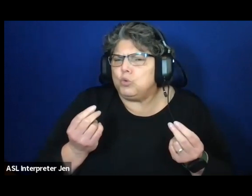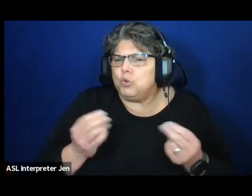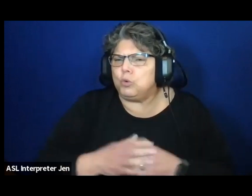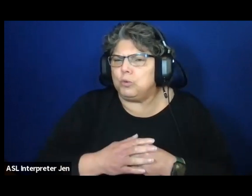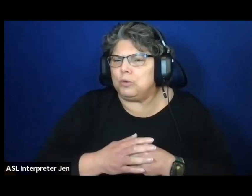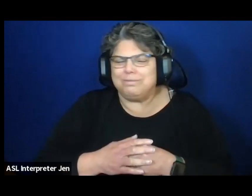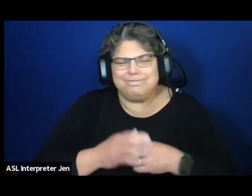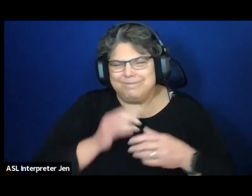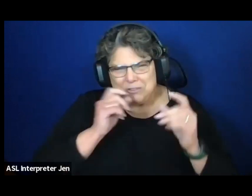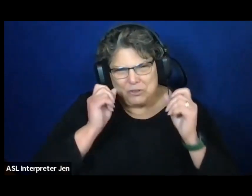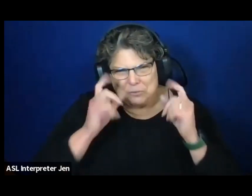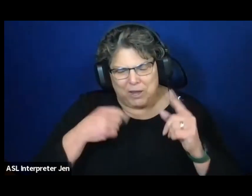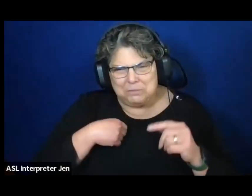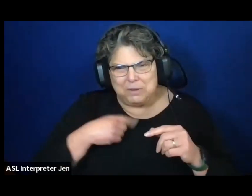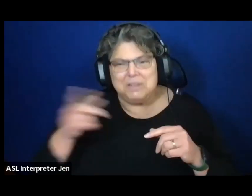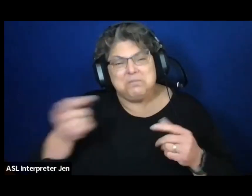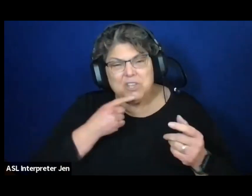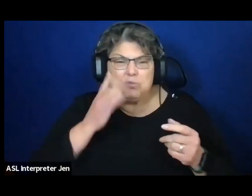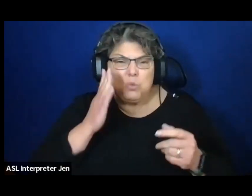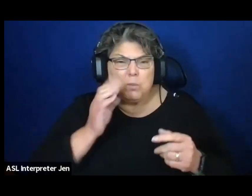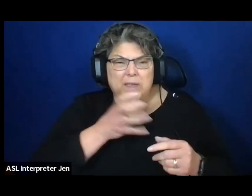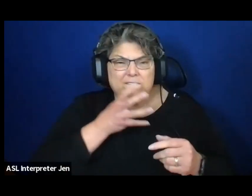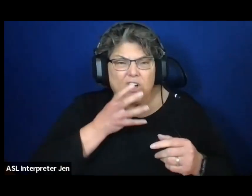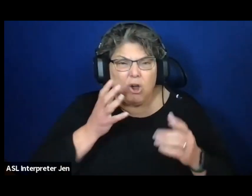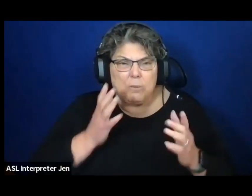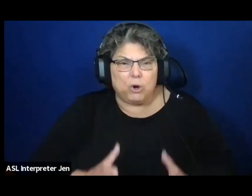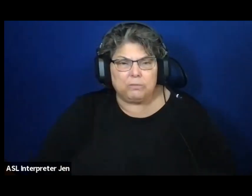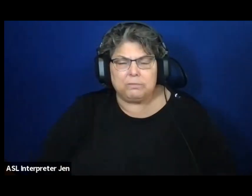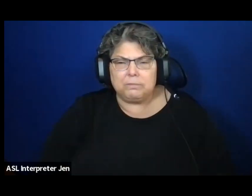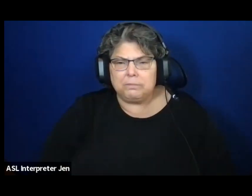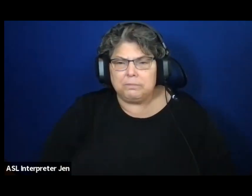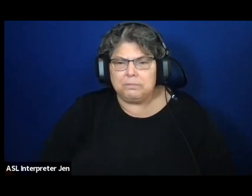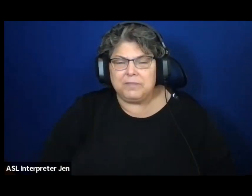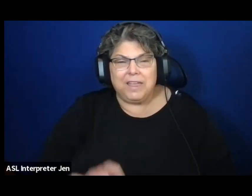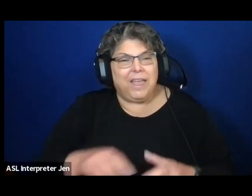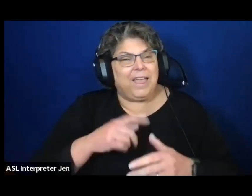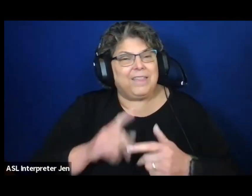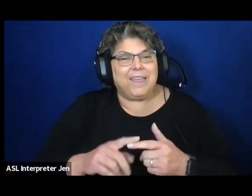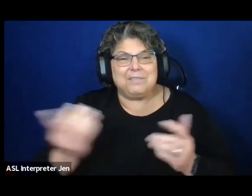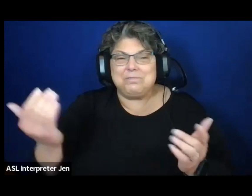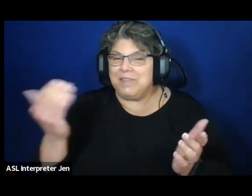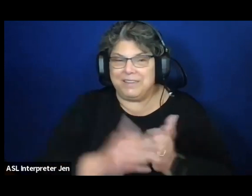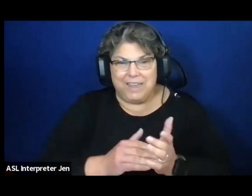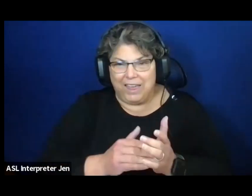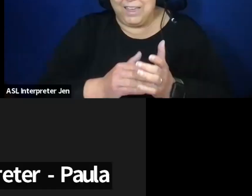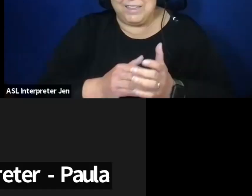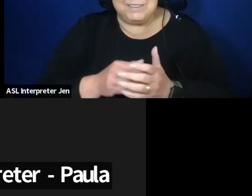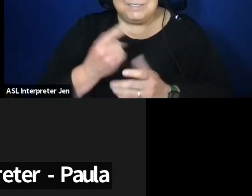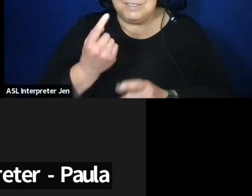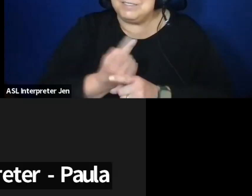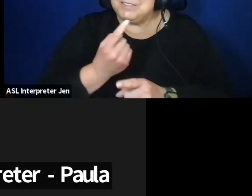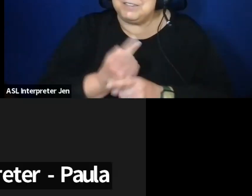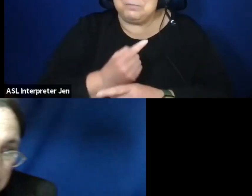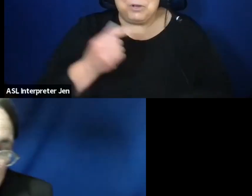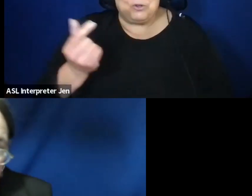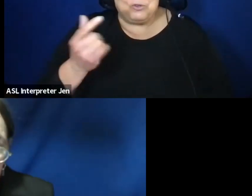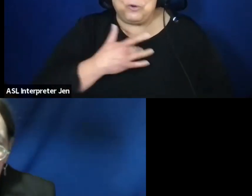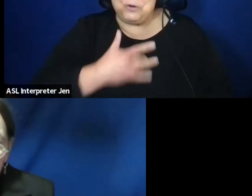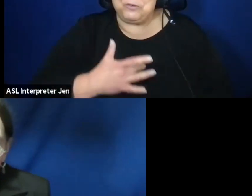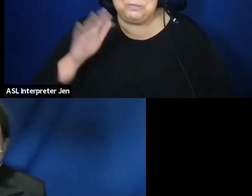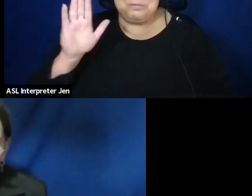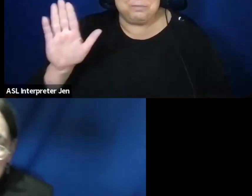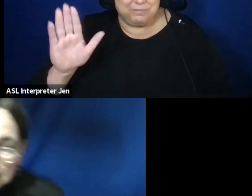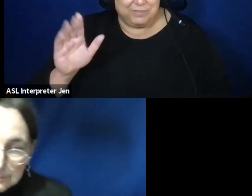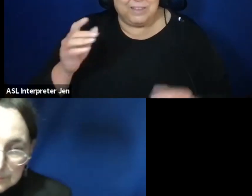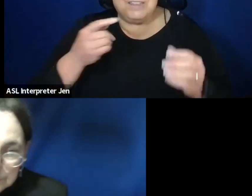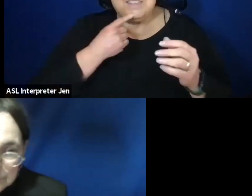not surprisingly, that he'd be a farmer. And then, once again, in typical George fashion, he went on to